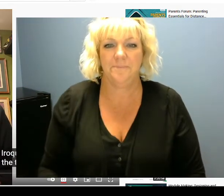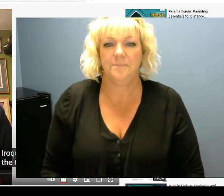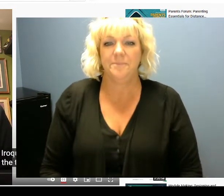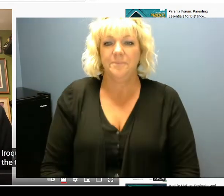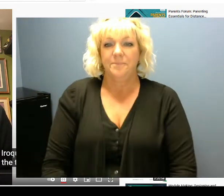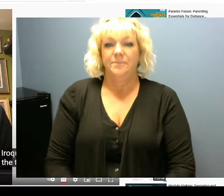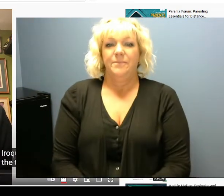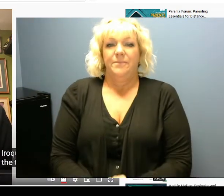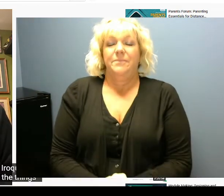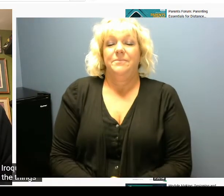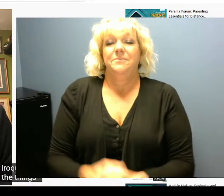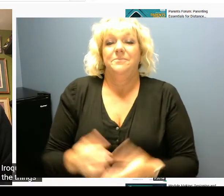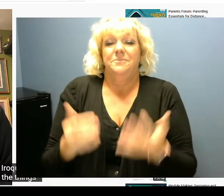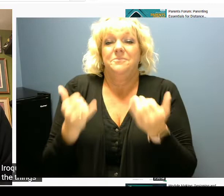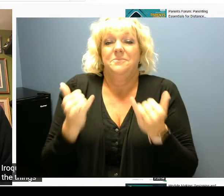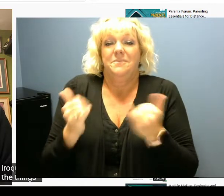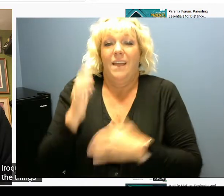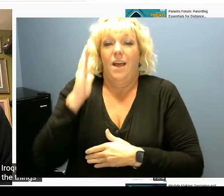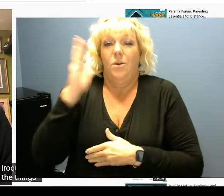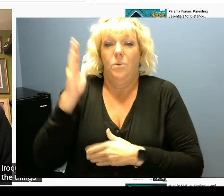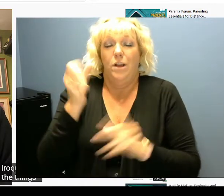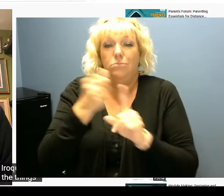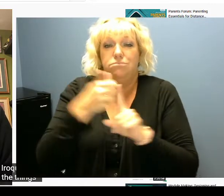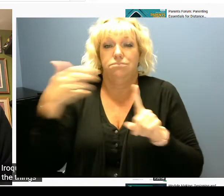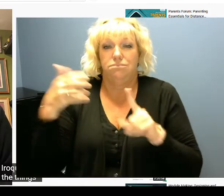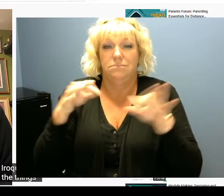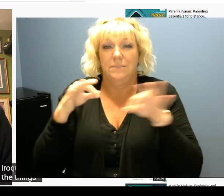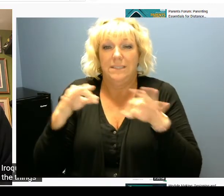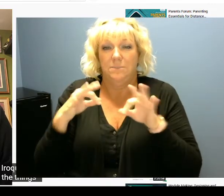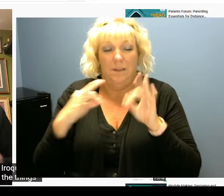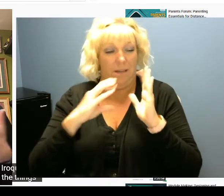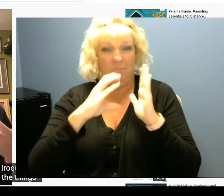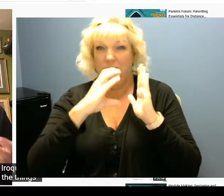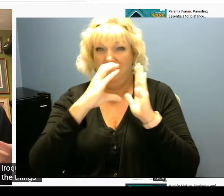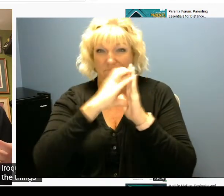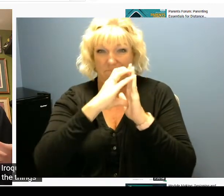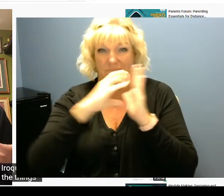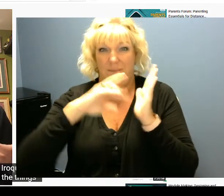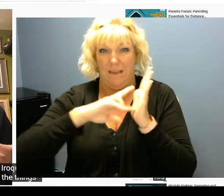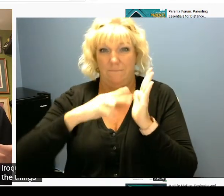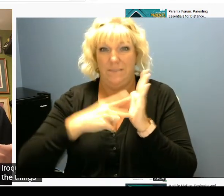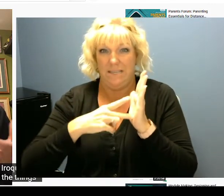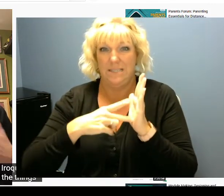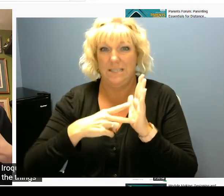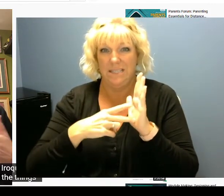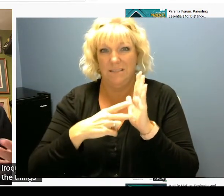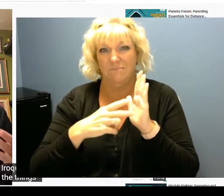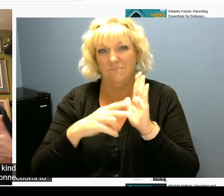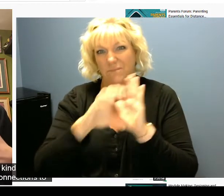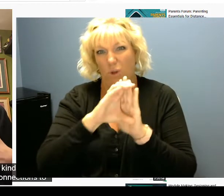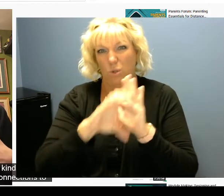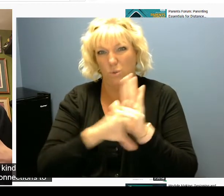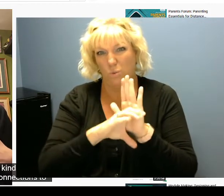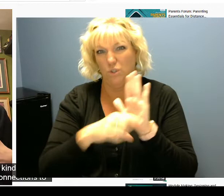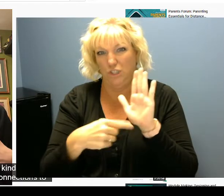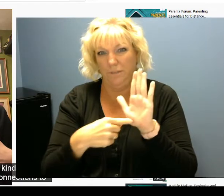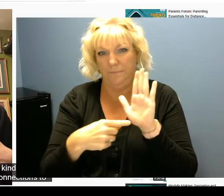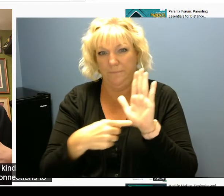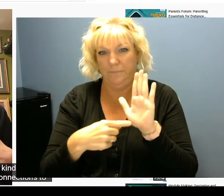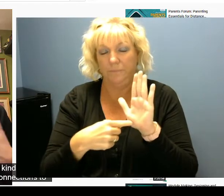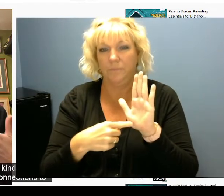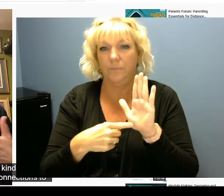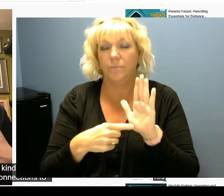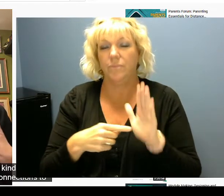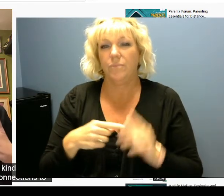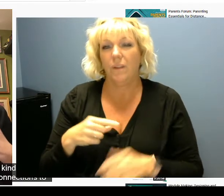All right, so we're looking at the Iroquois constitution, if you will. And one of the things that I asked you in the